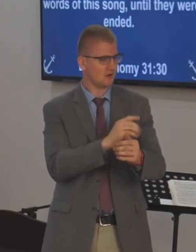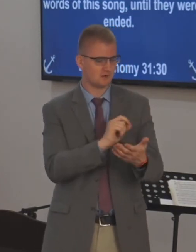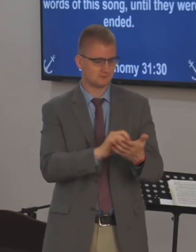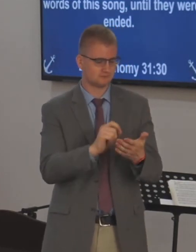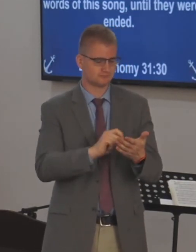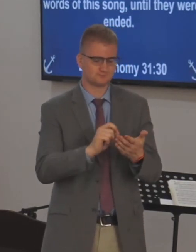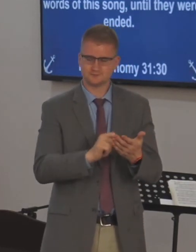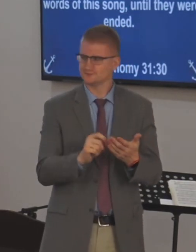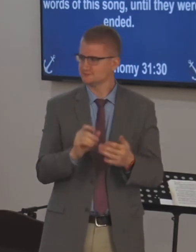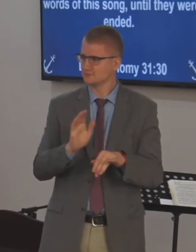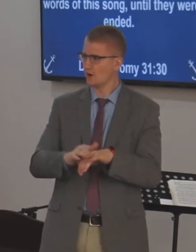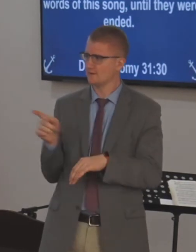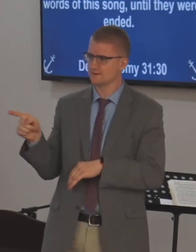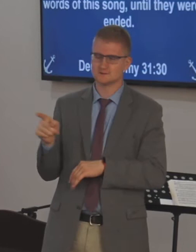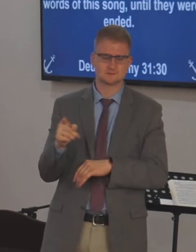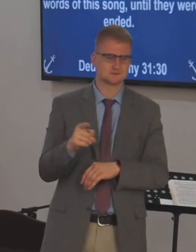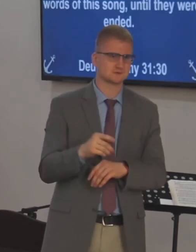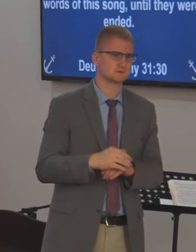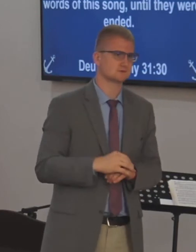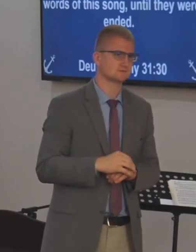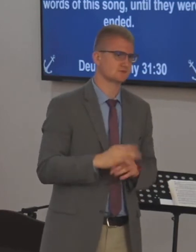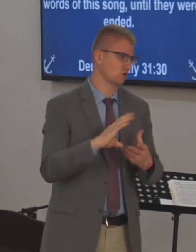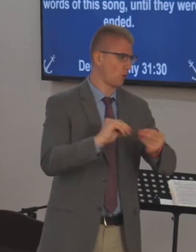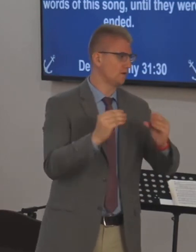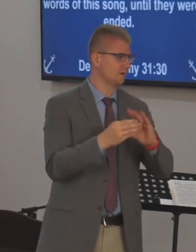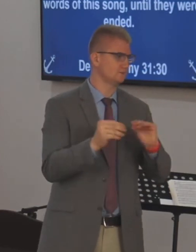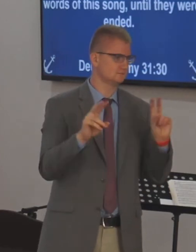I'm challenged tonight. Write a song.